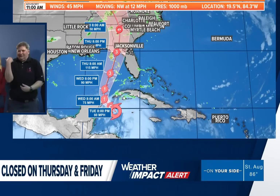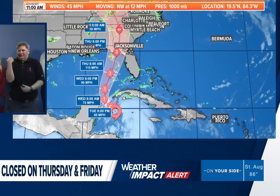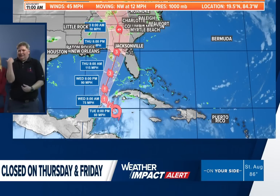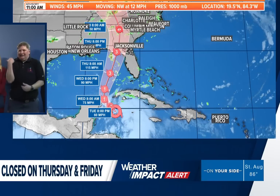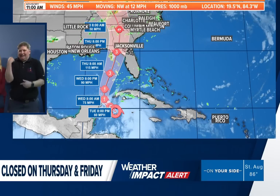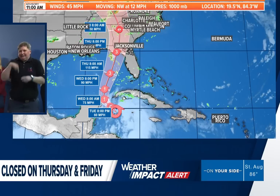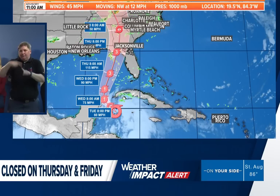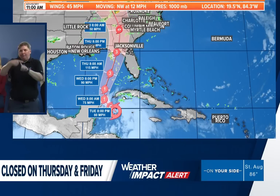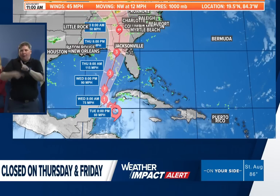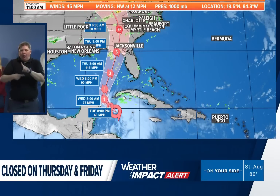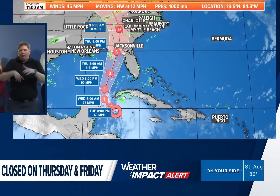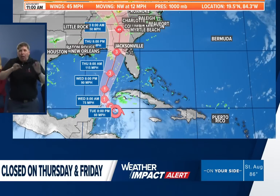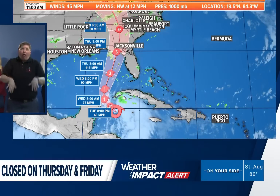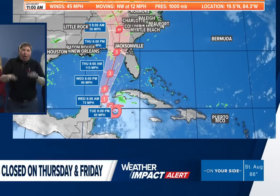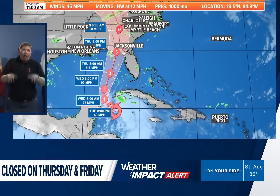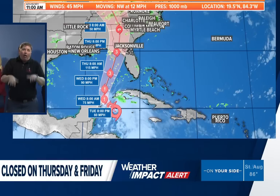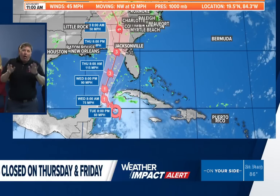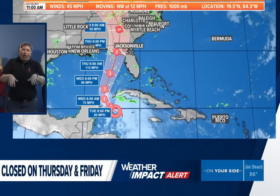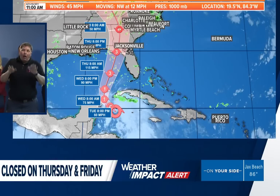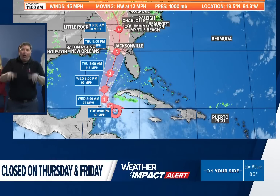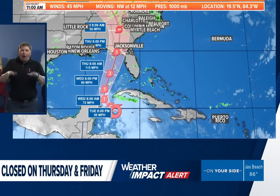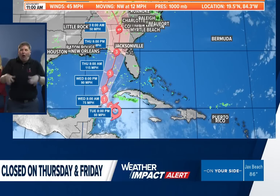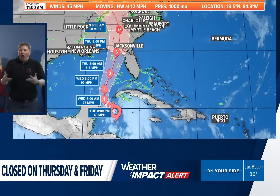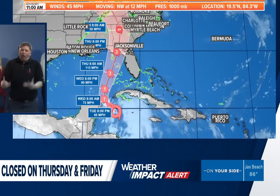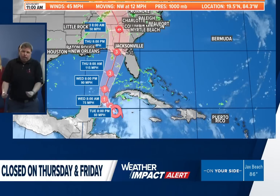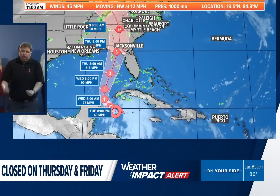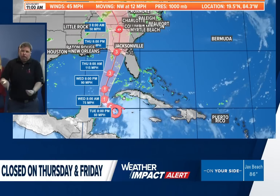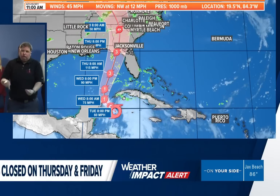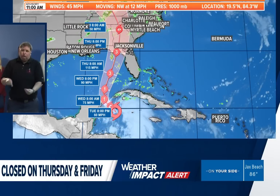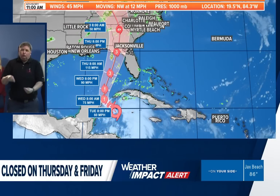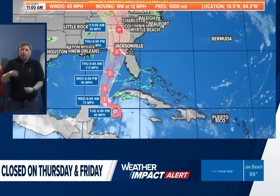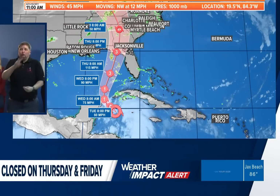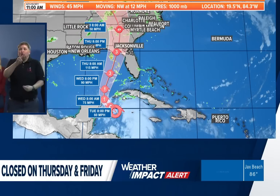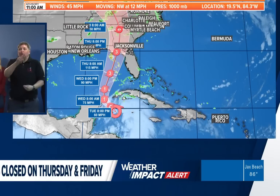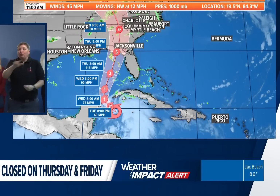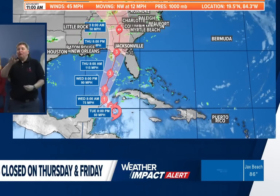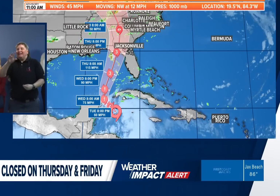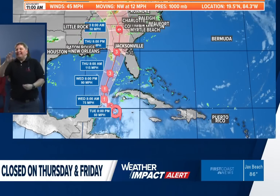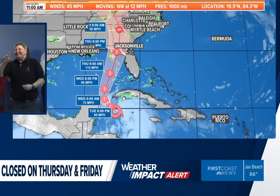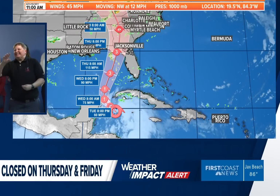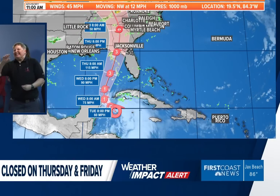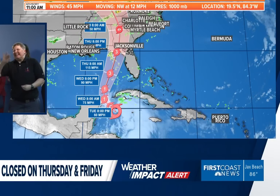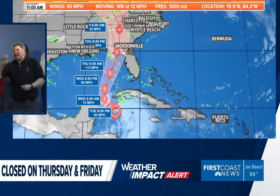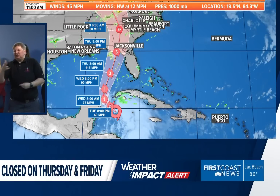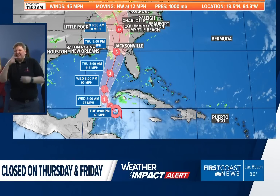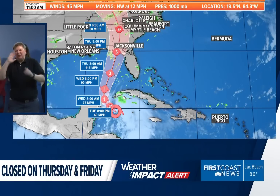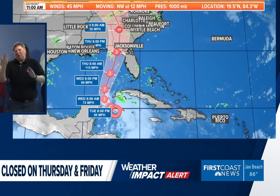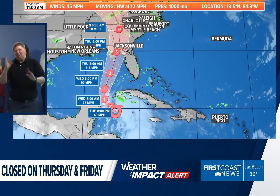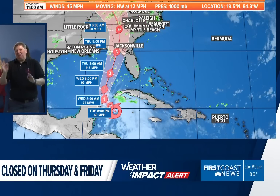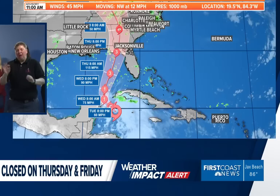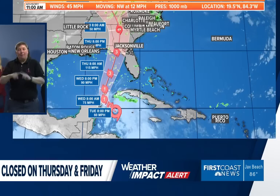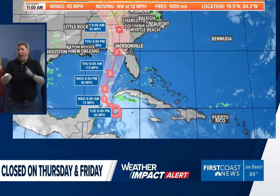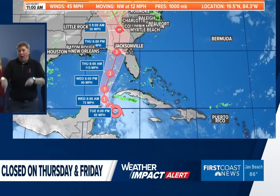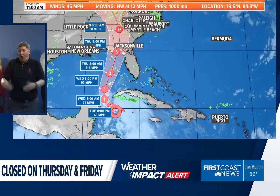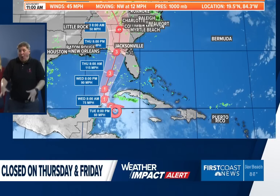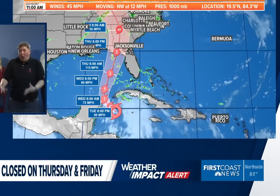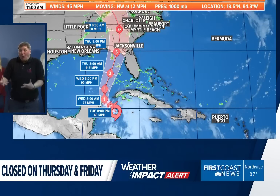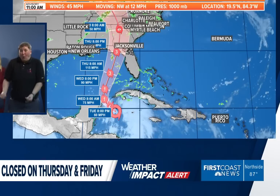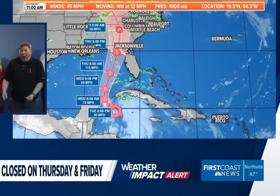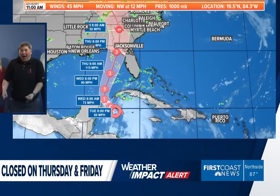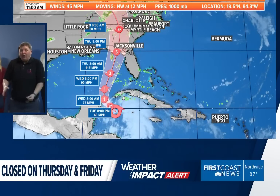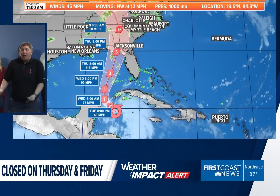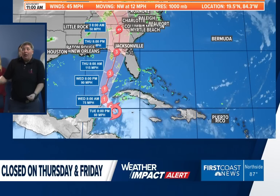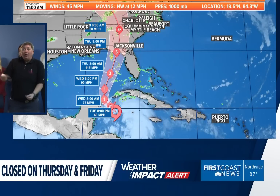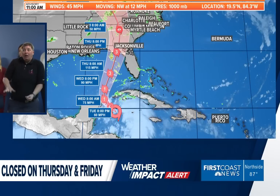month. So even though 3 to 6 inches might not sound like a lot, it can certainly exacerbate locations that have already